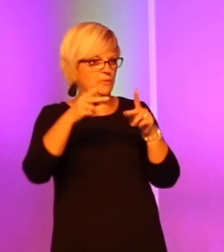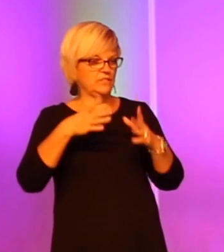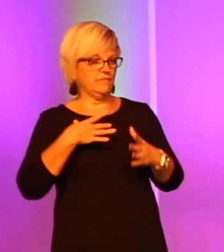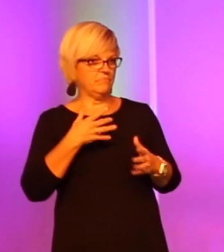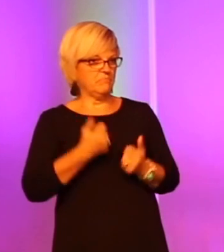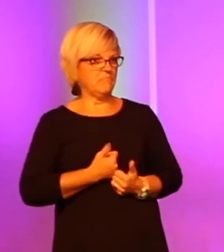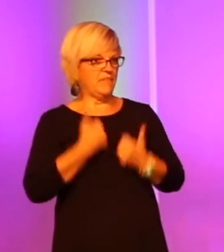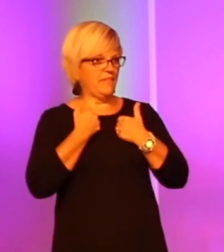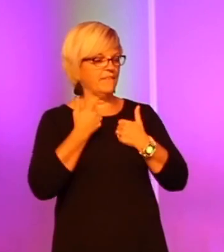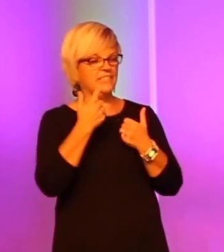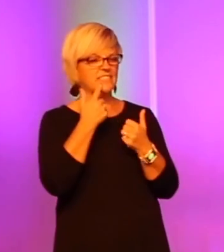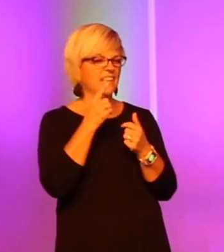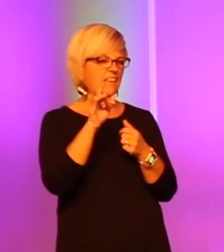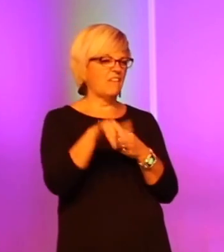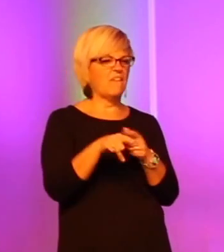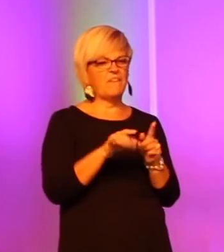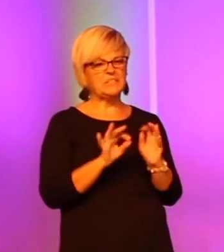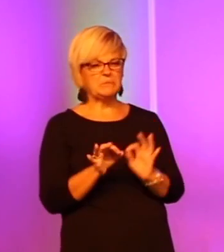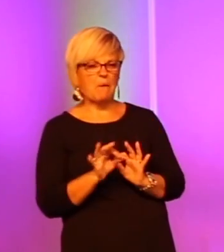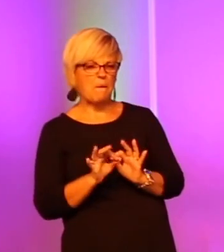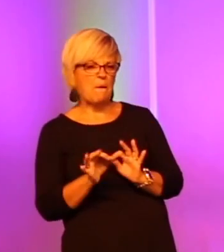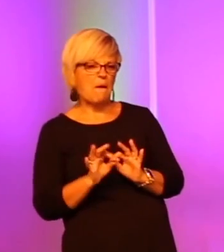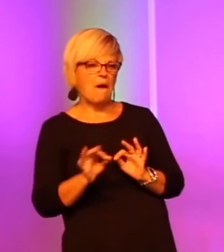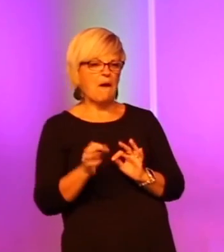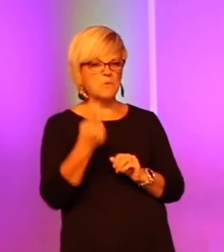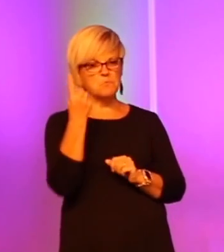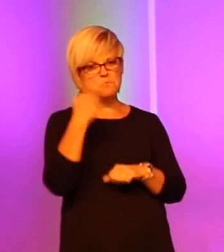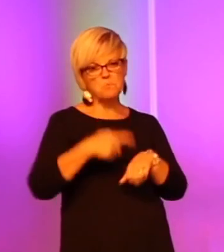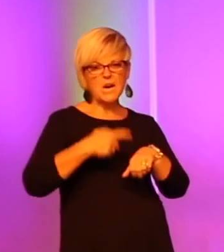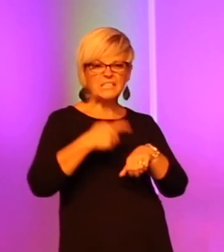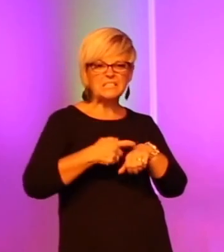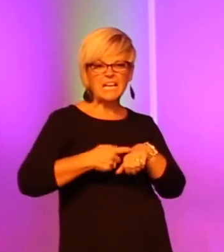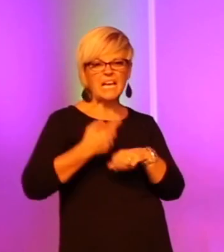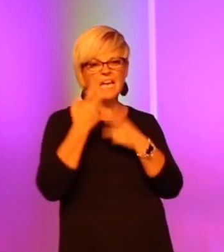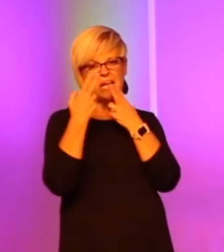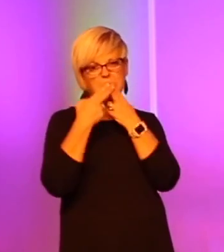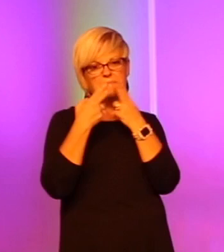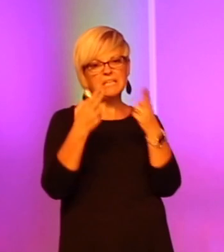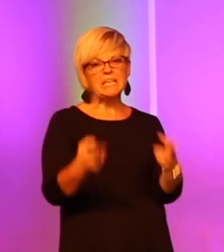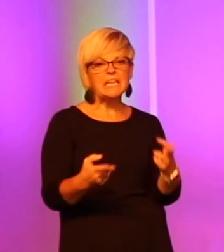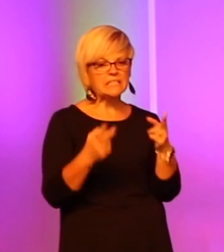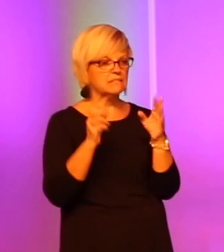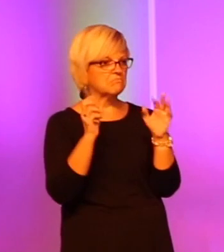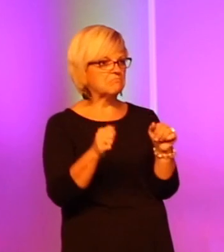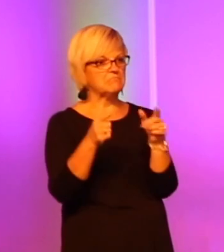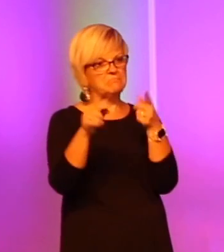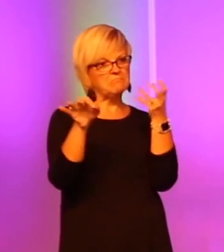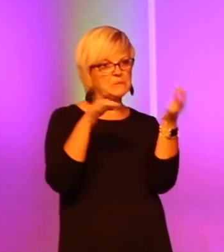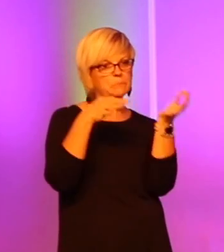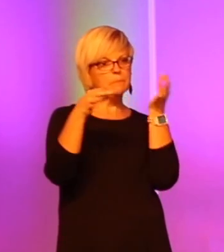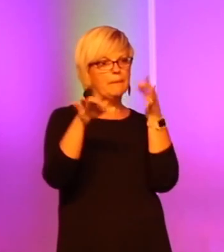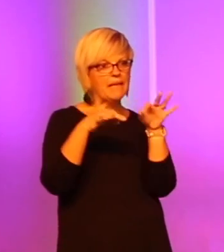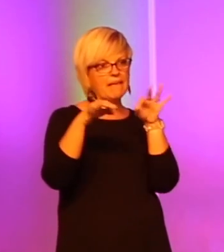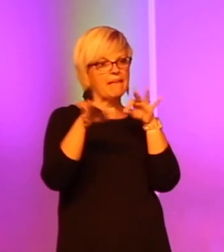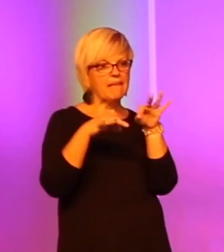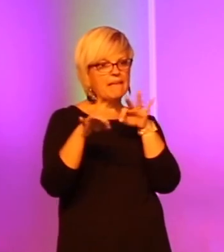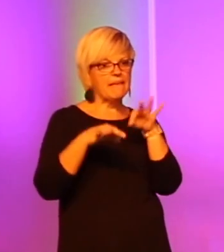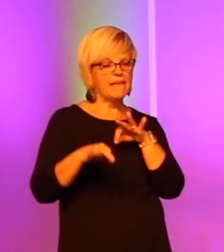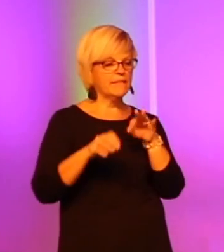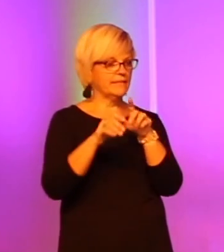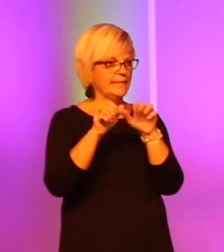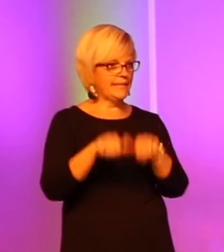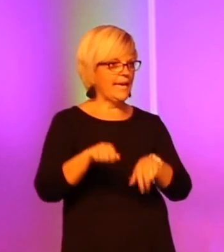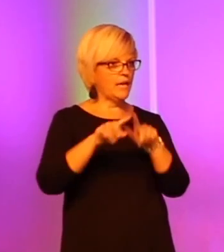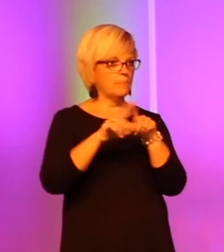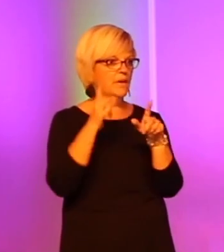deal. It's small. It's only one time. It's really innocent. I can explain it away. But again, look at the ripple